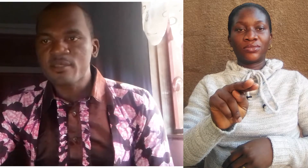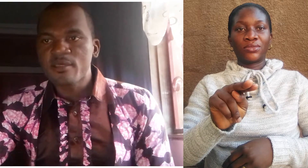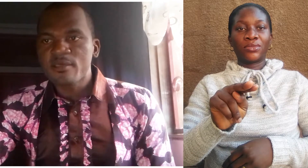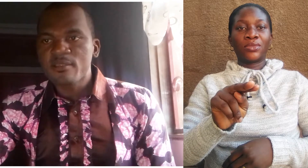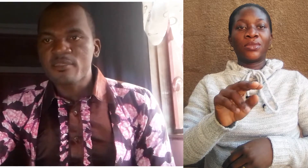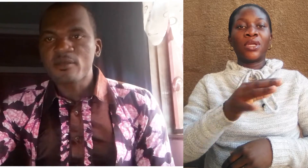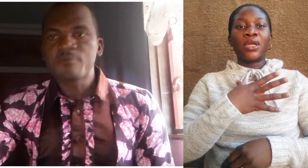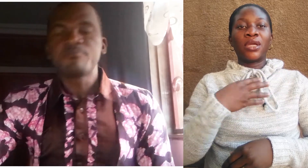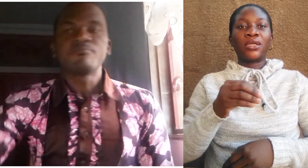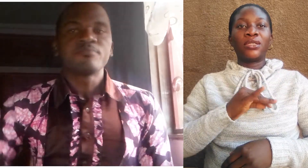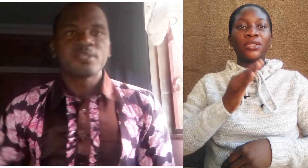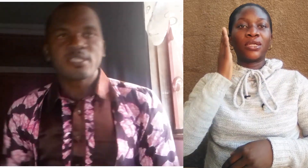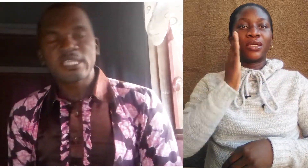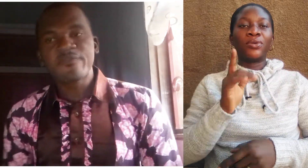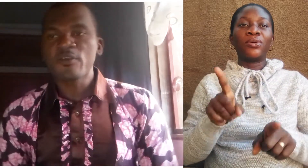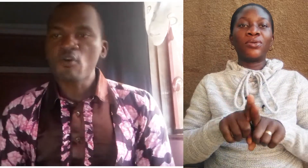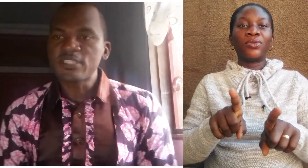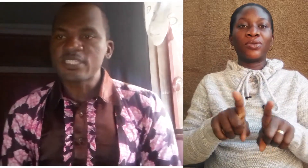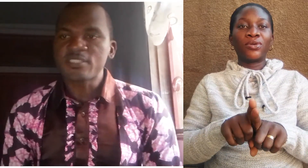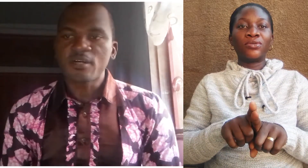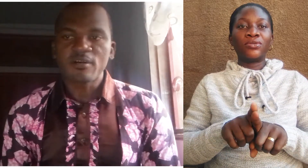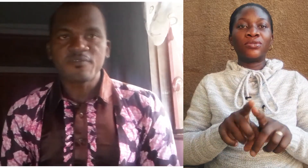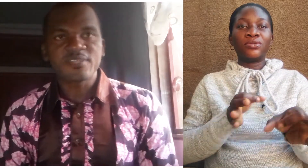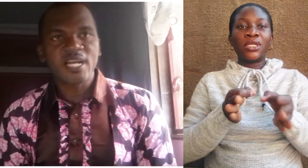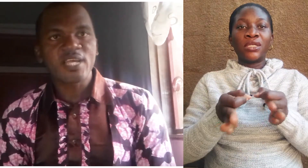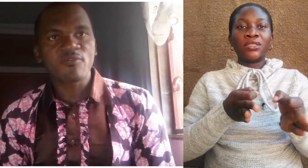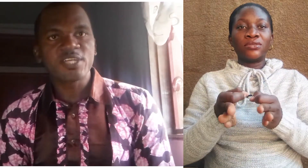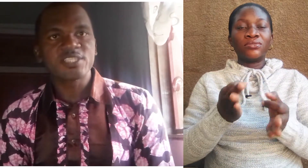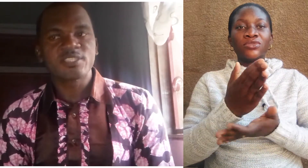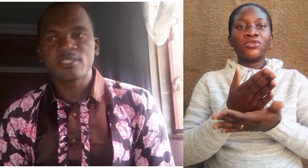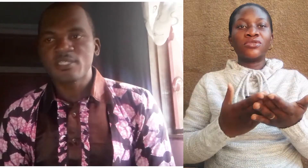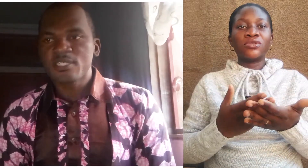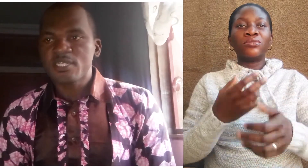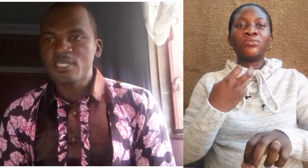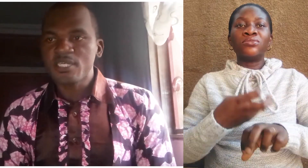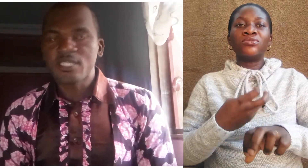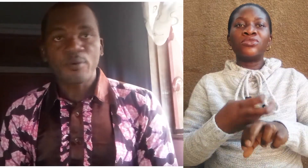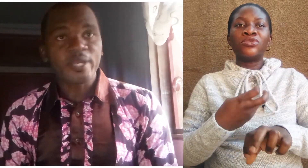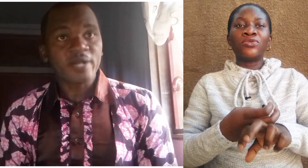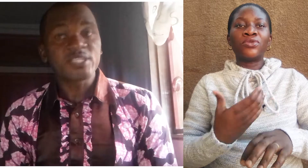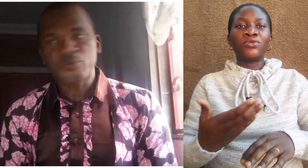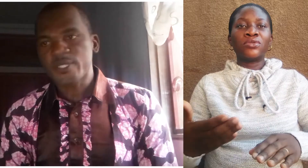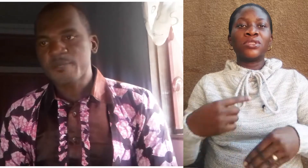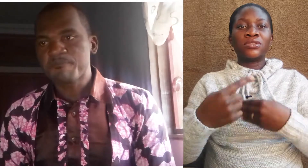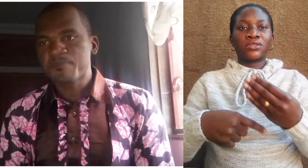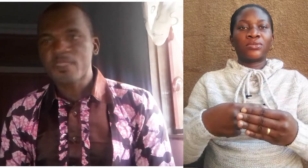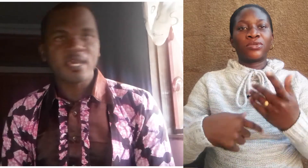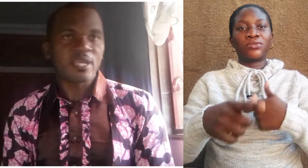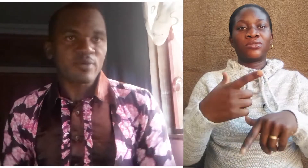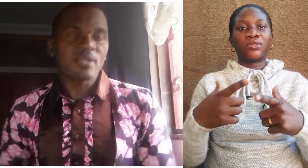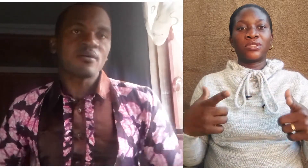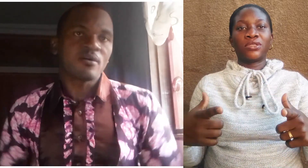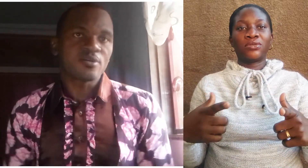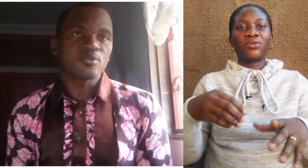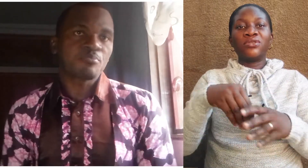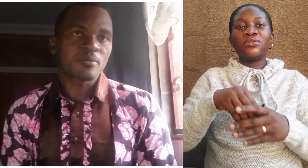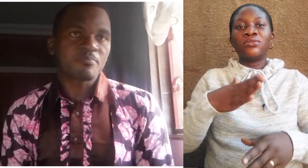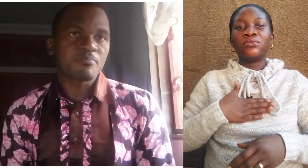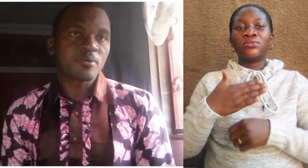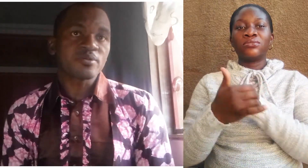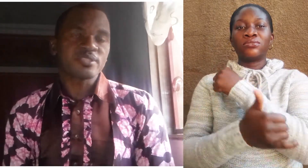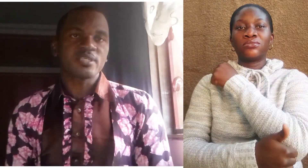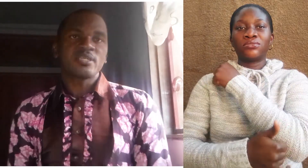underline some difficulties of sign language in our country, and I will